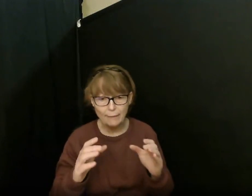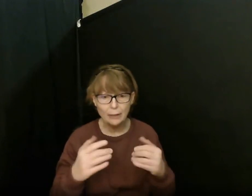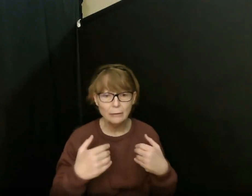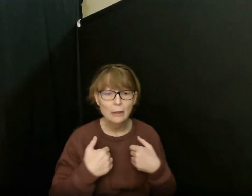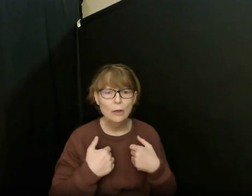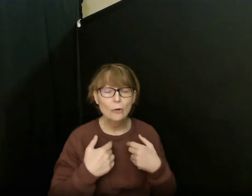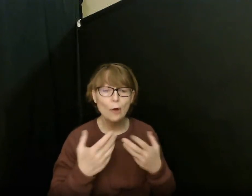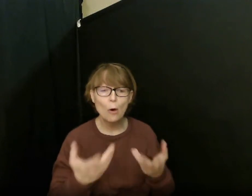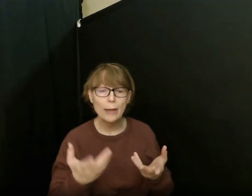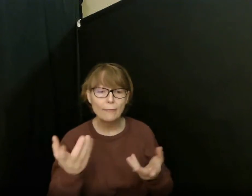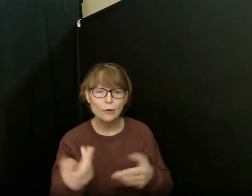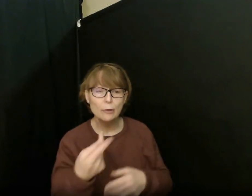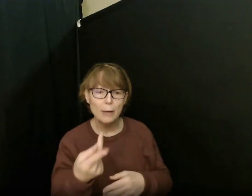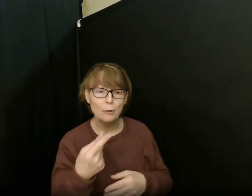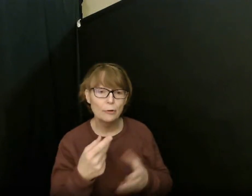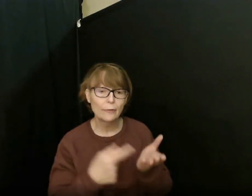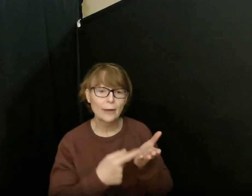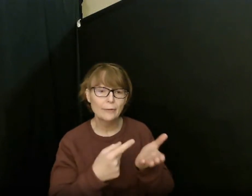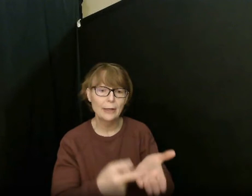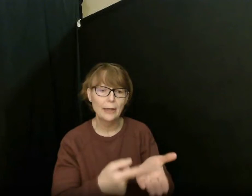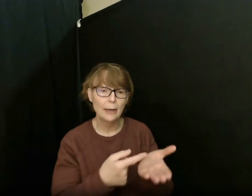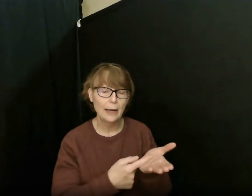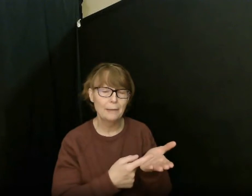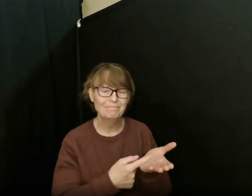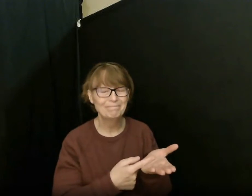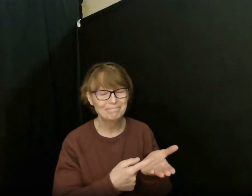having. Okay. So if you and I were discussing